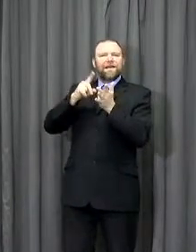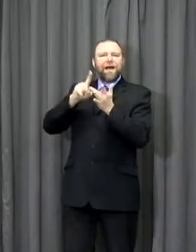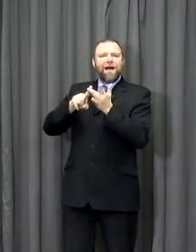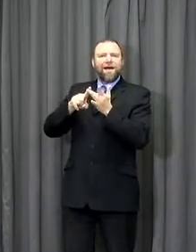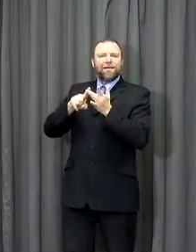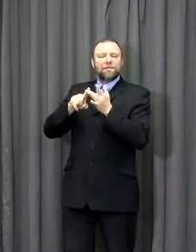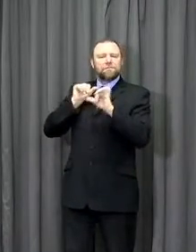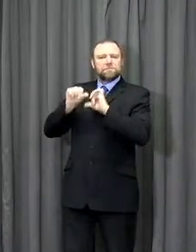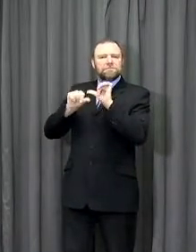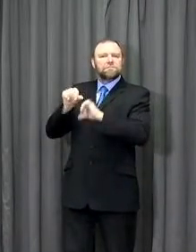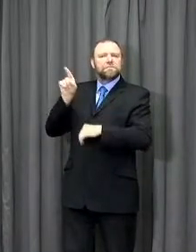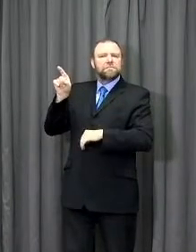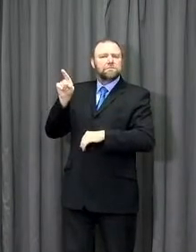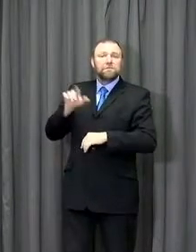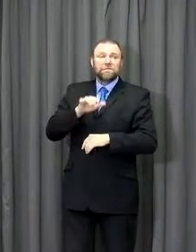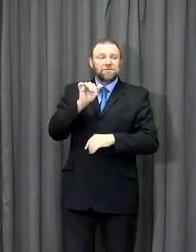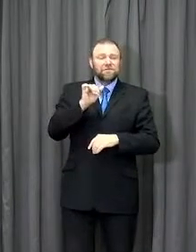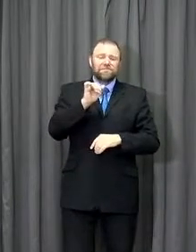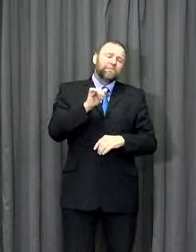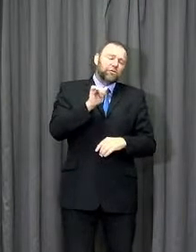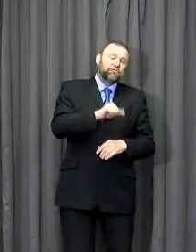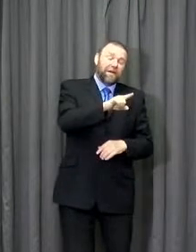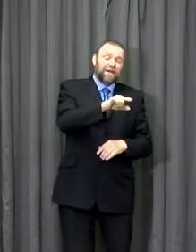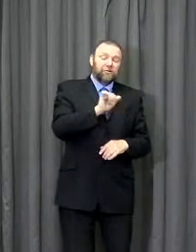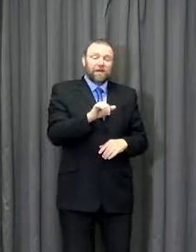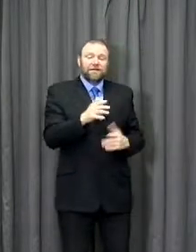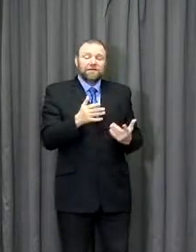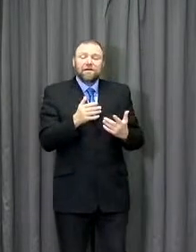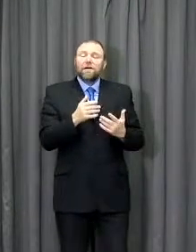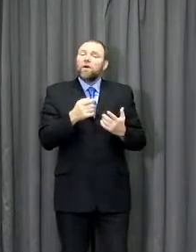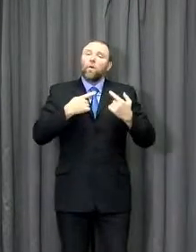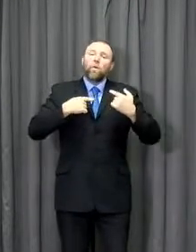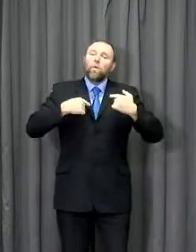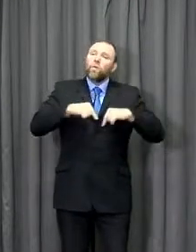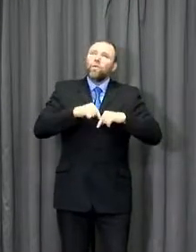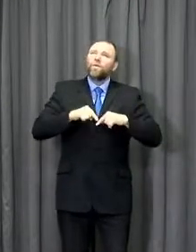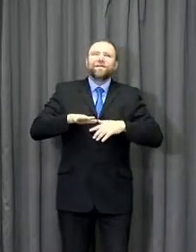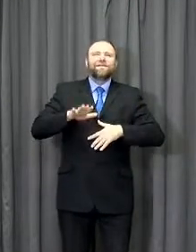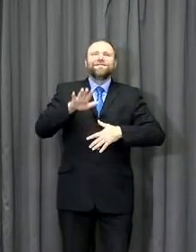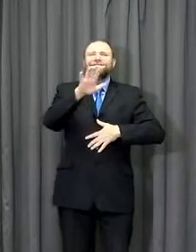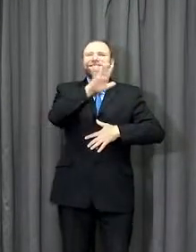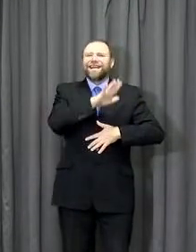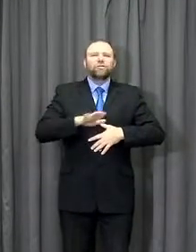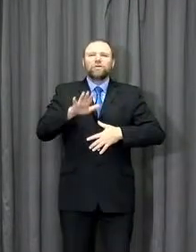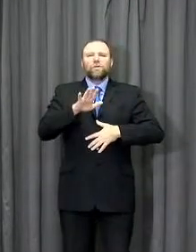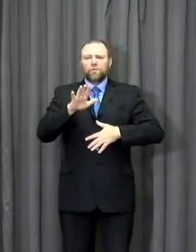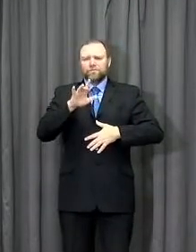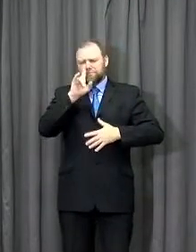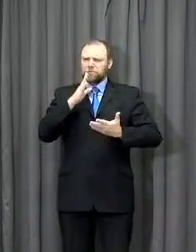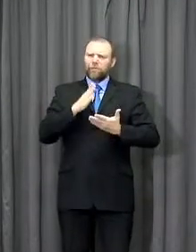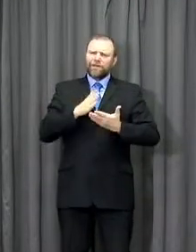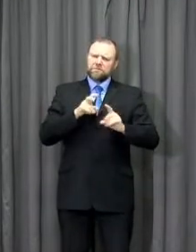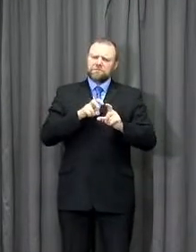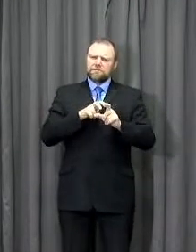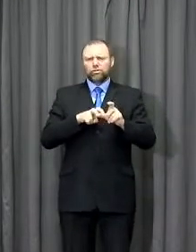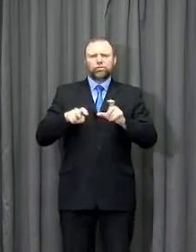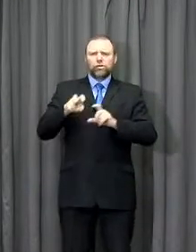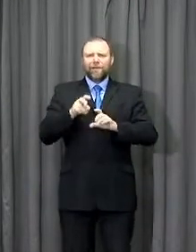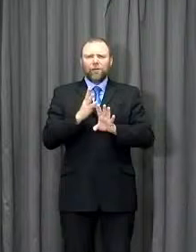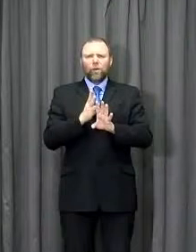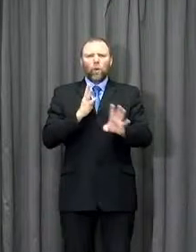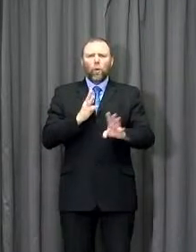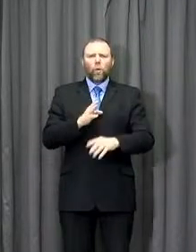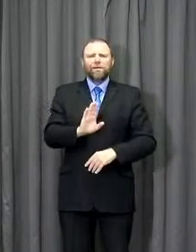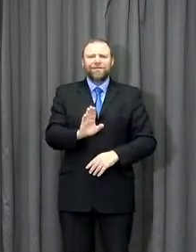you rightly allude, I think, you know, we're not a nation that believes in jumping the queue. I think, you know, we have a clear